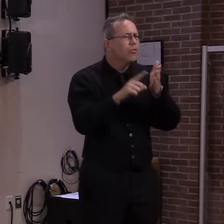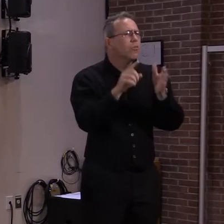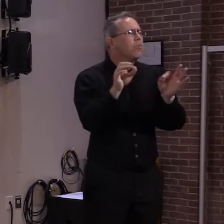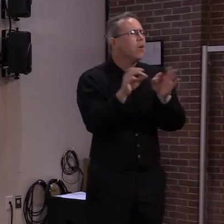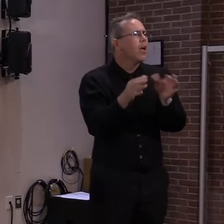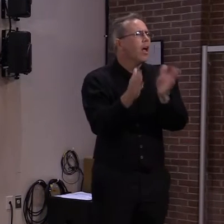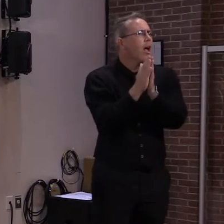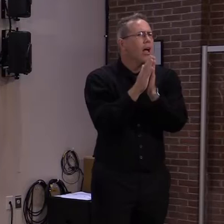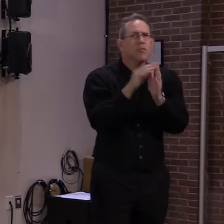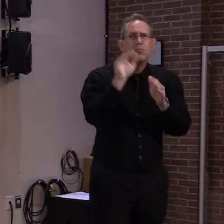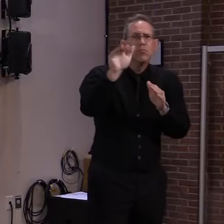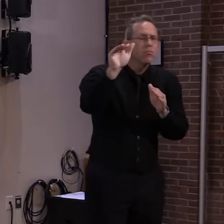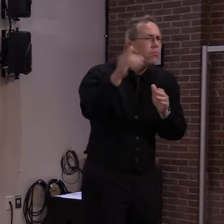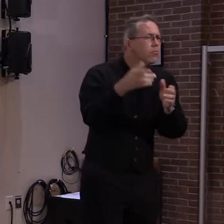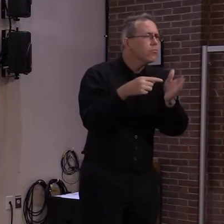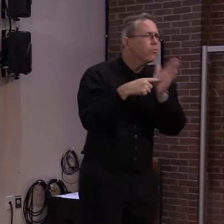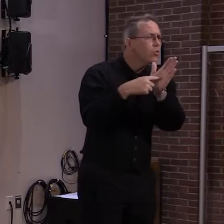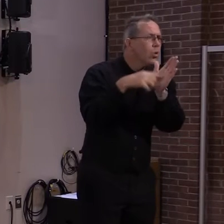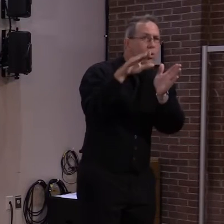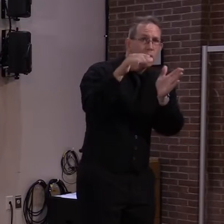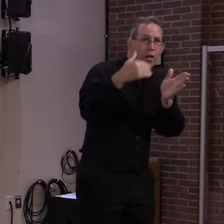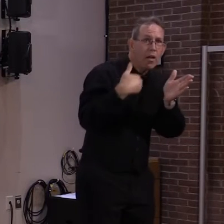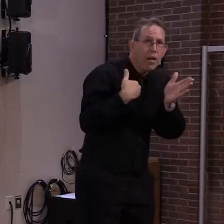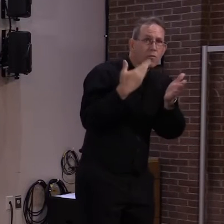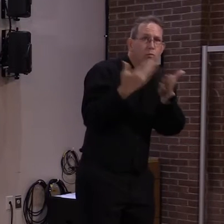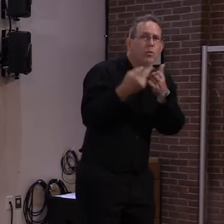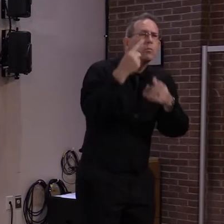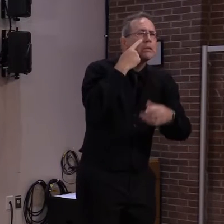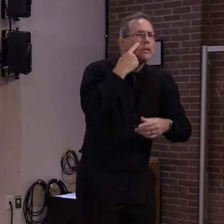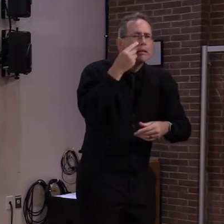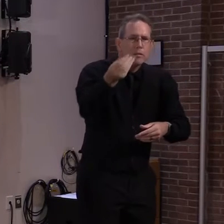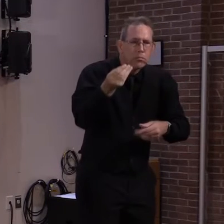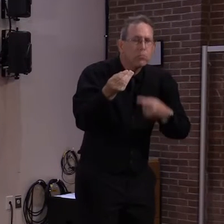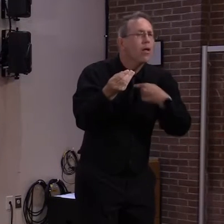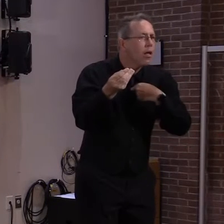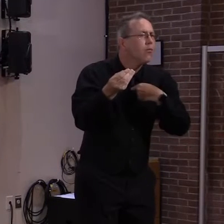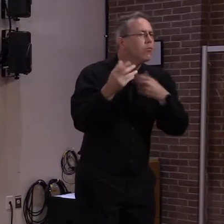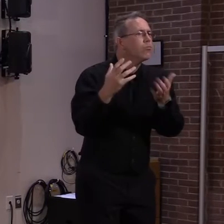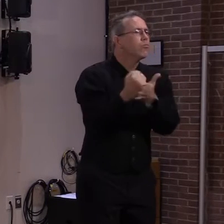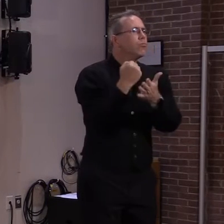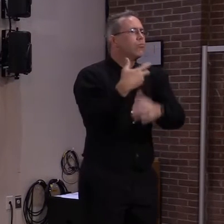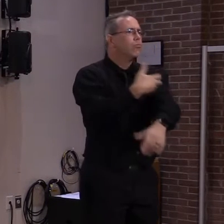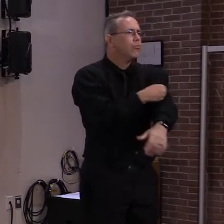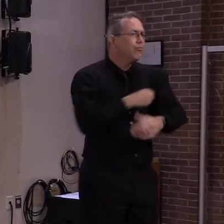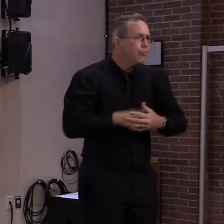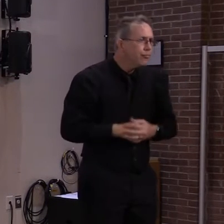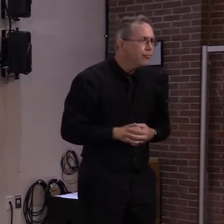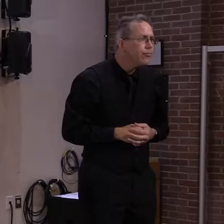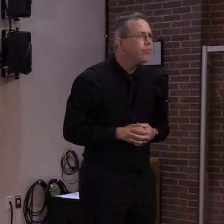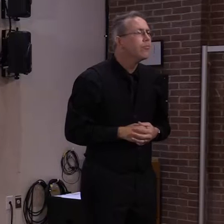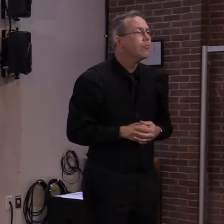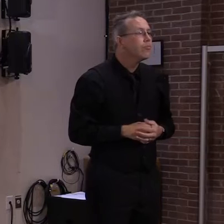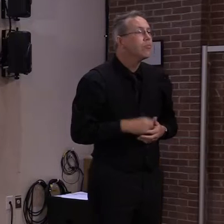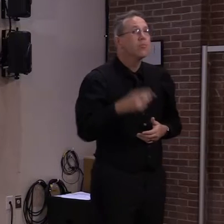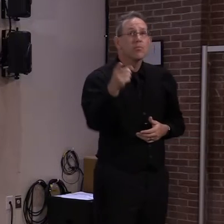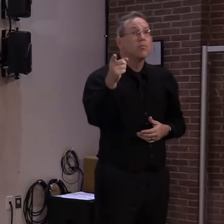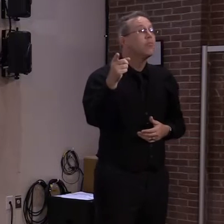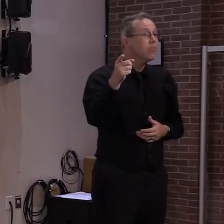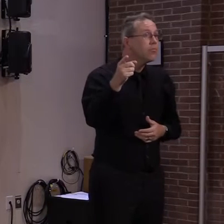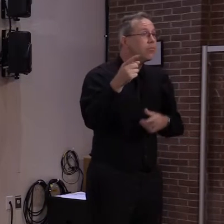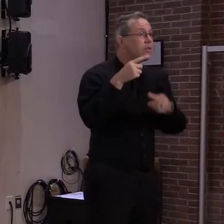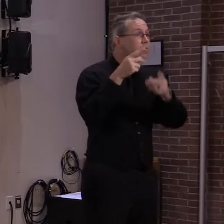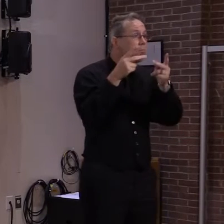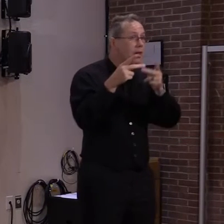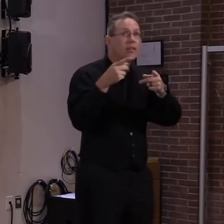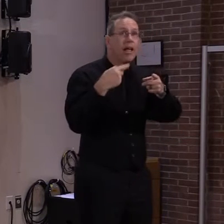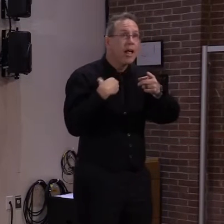place for verification, and go online to the pharmacy website. It is important to note at